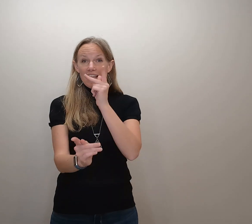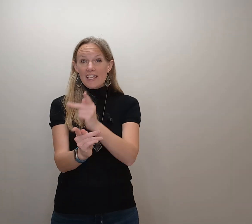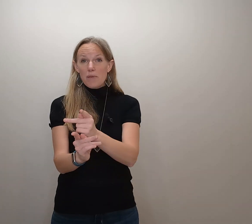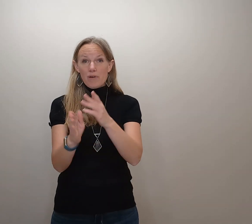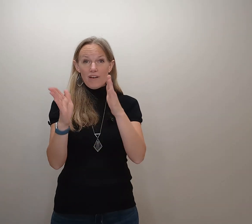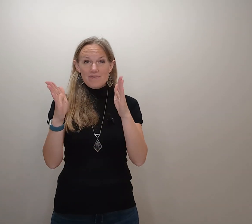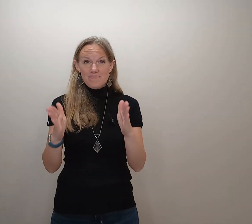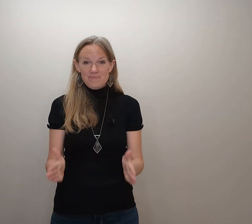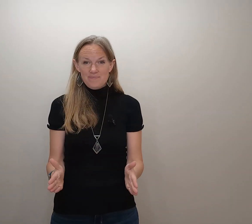keeper.